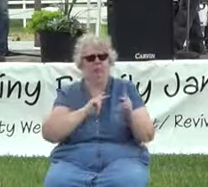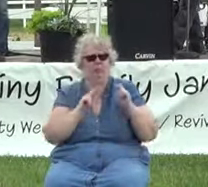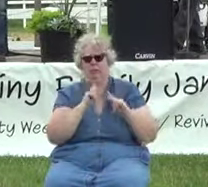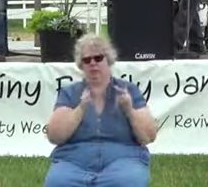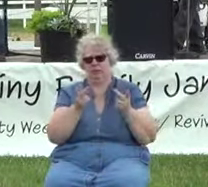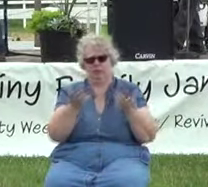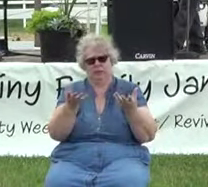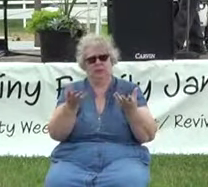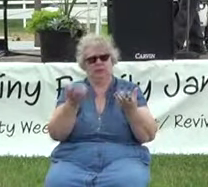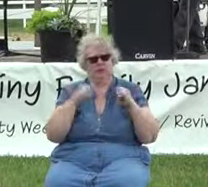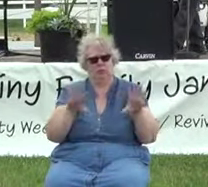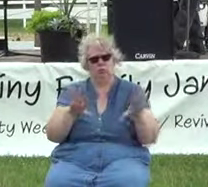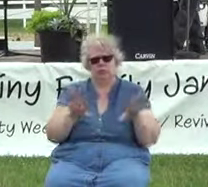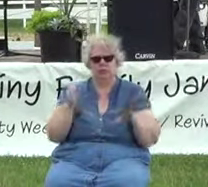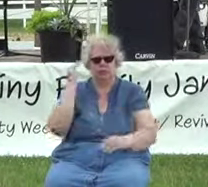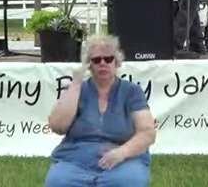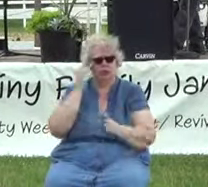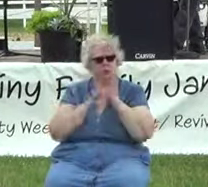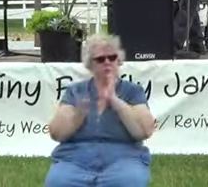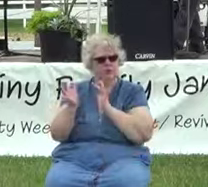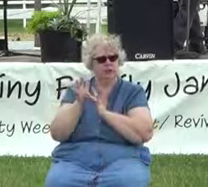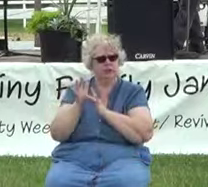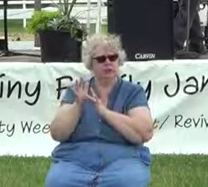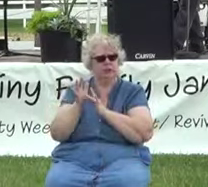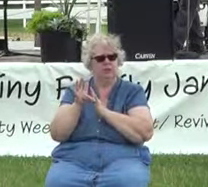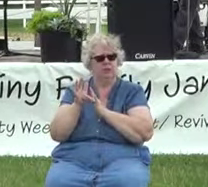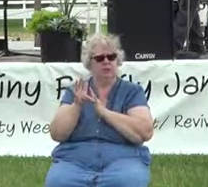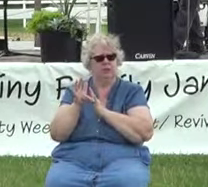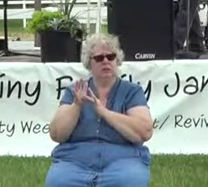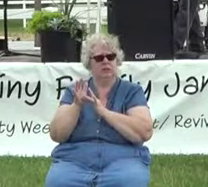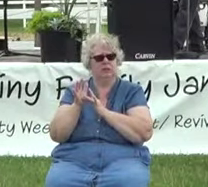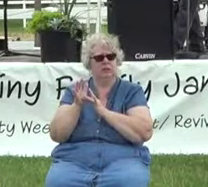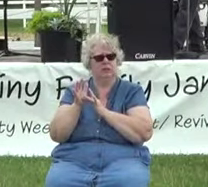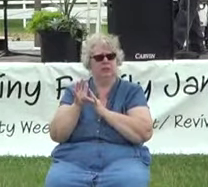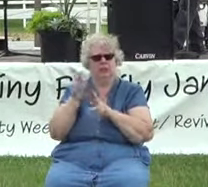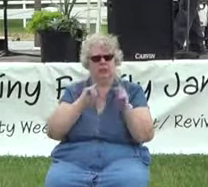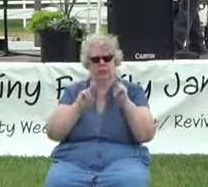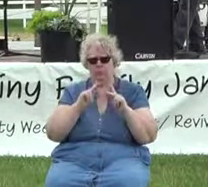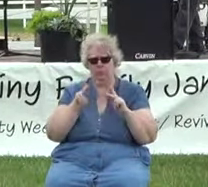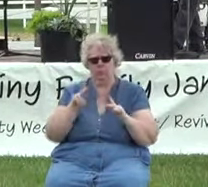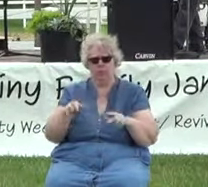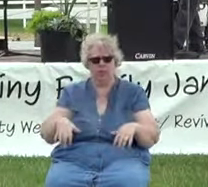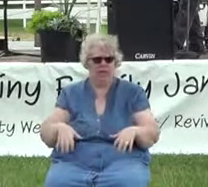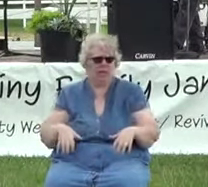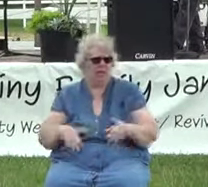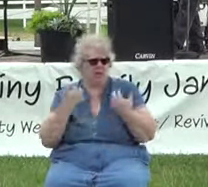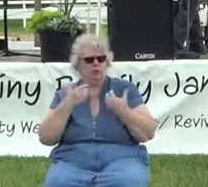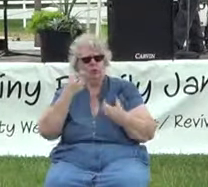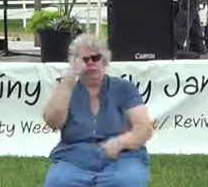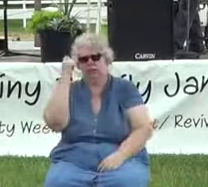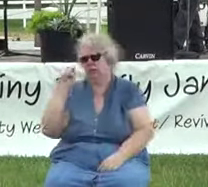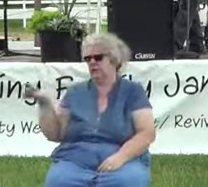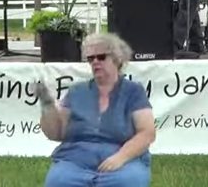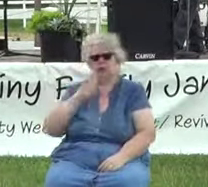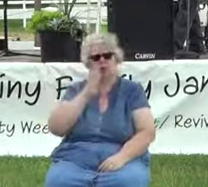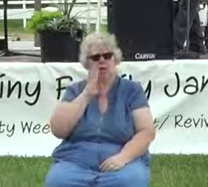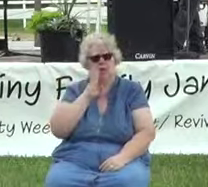with him. They were mad at Jesus for even talking to Zacchaeus. He's a tax collector for the Romans. Yeah. What are you